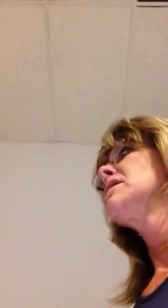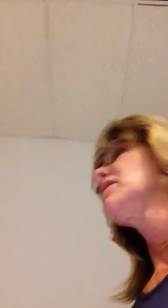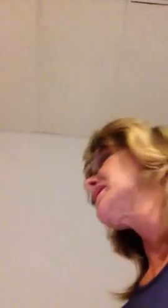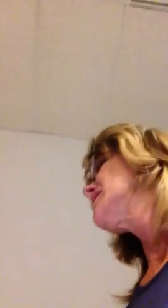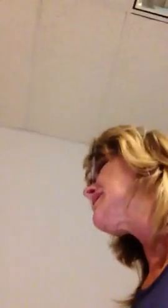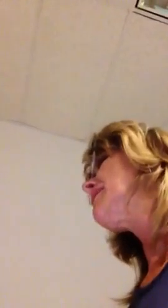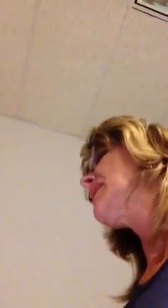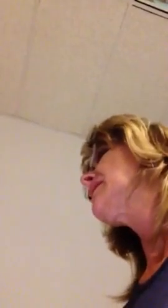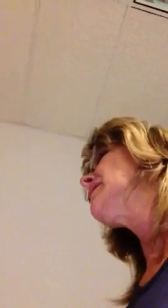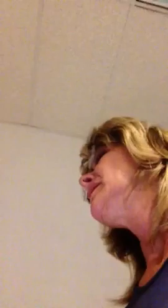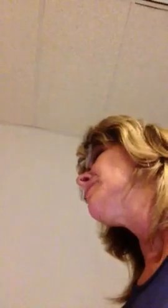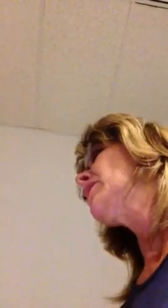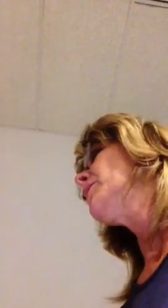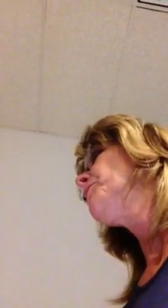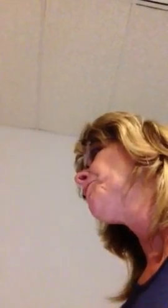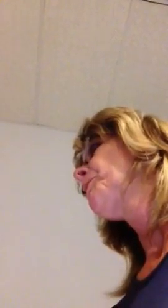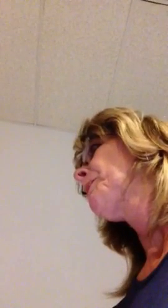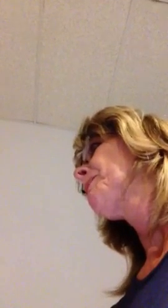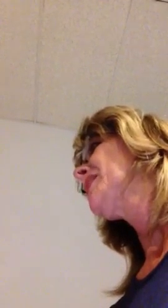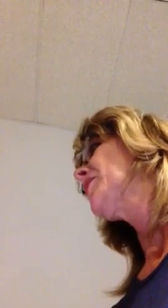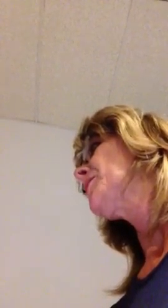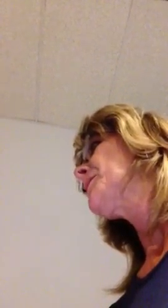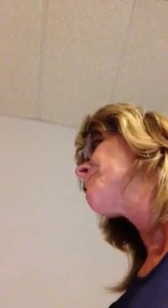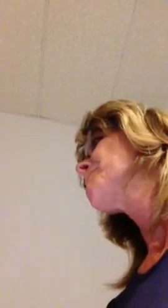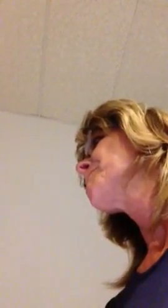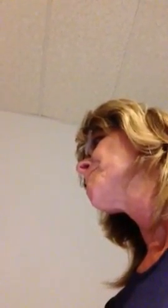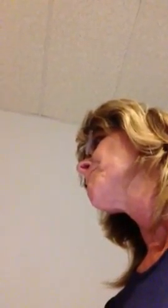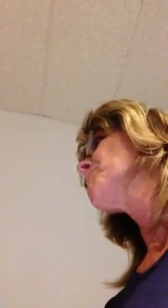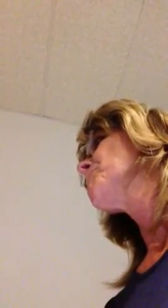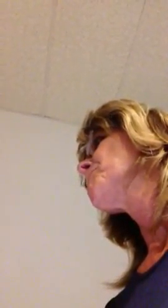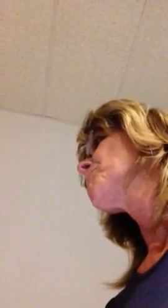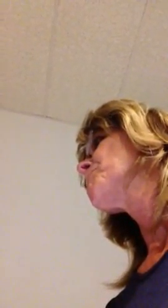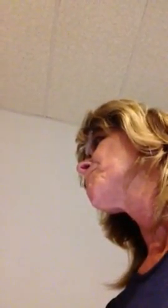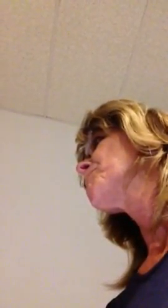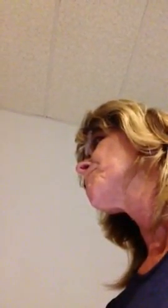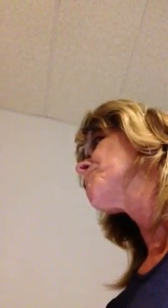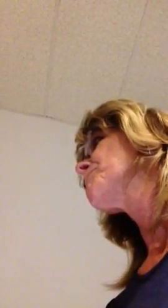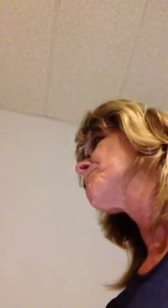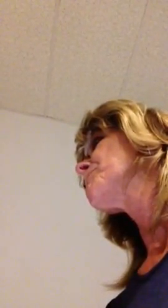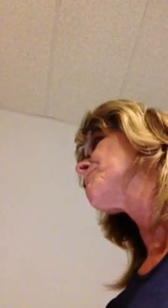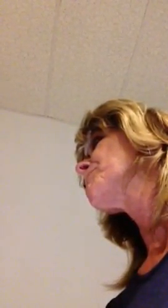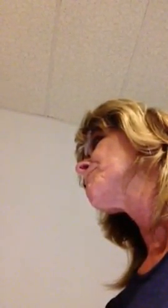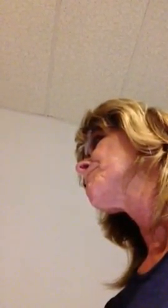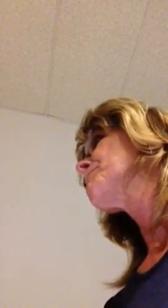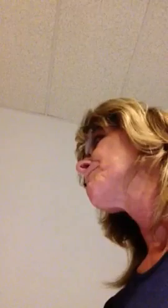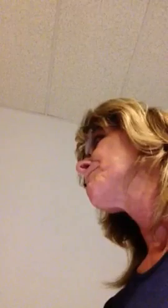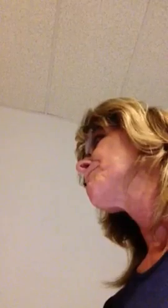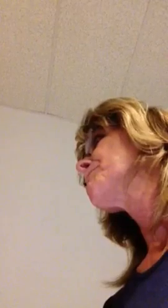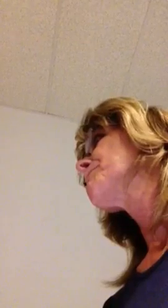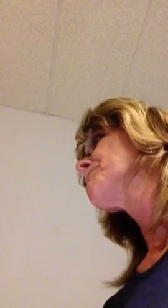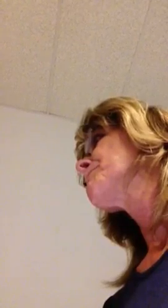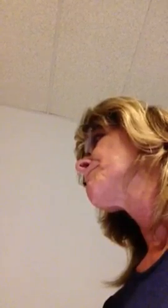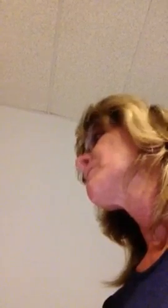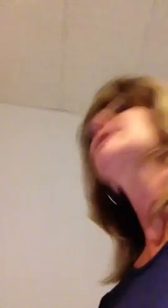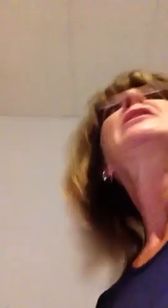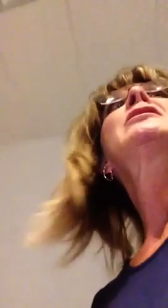can I save that in an email? You can No. just save it on your desktop and then send it in an email as an attachment. It's probably gonna be too big.